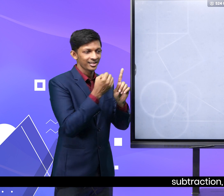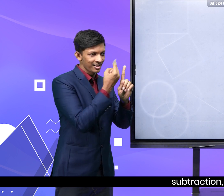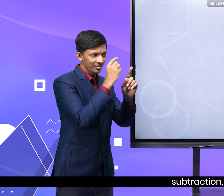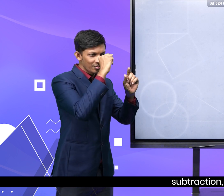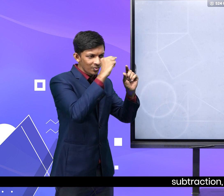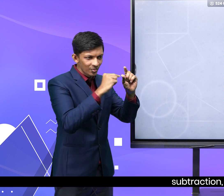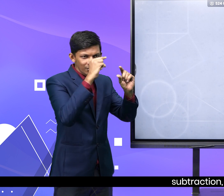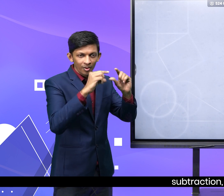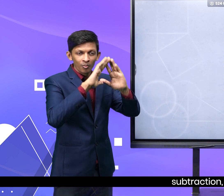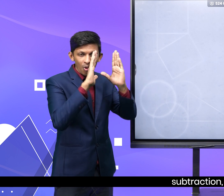subtraction,